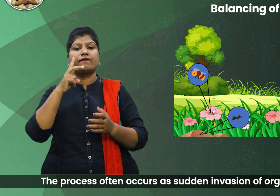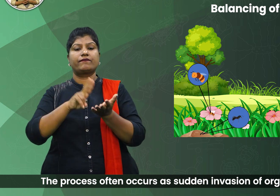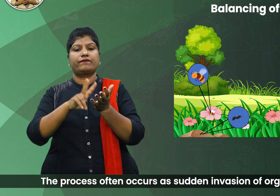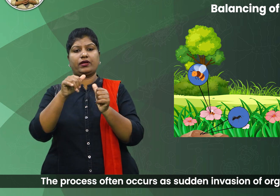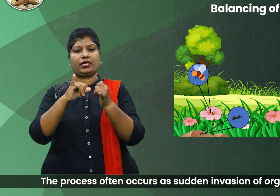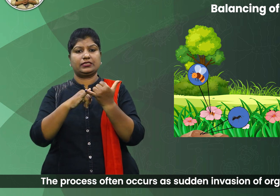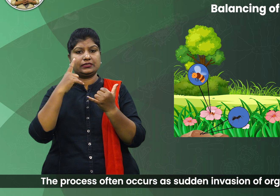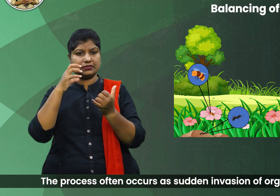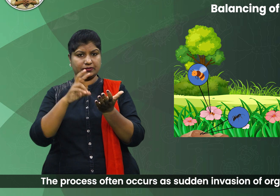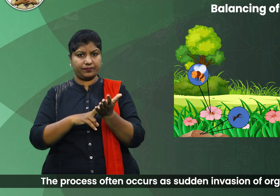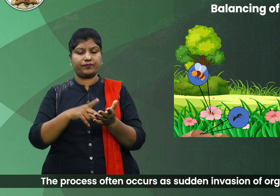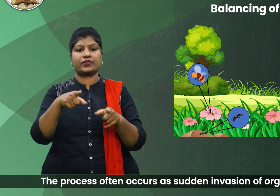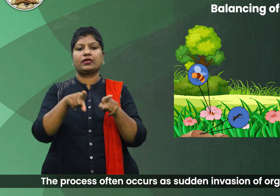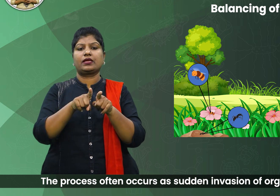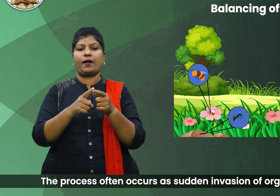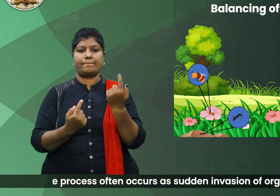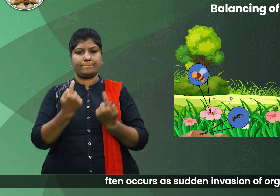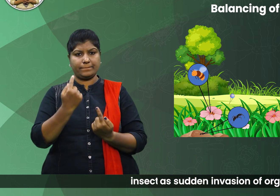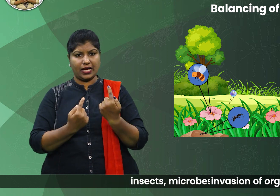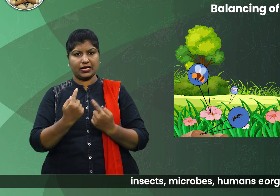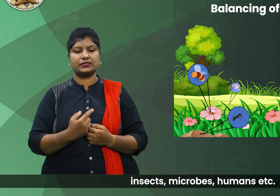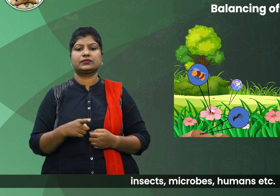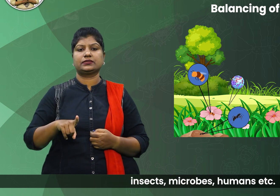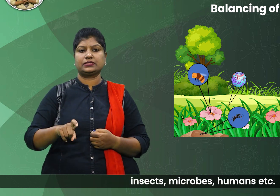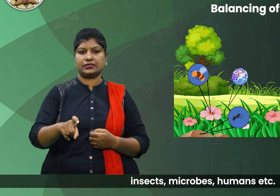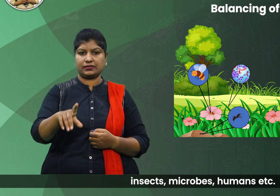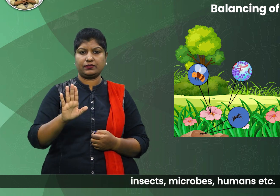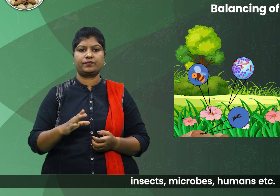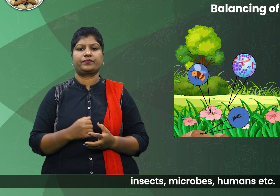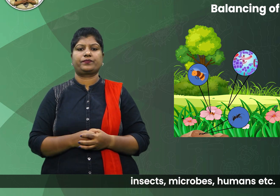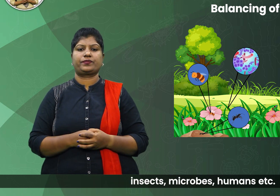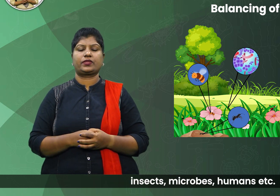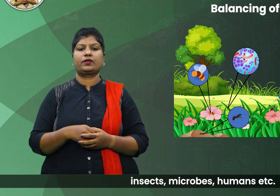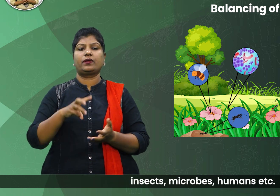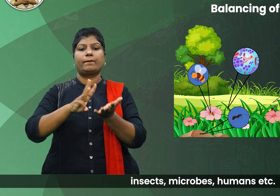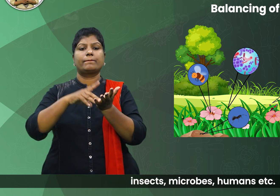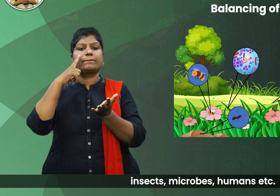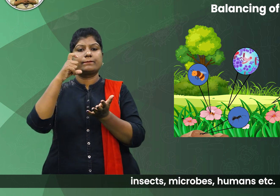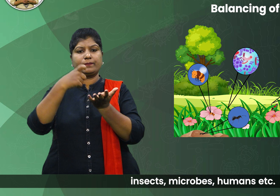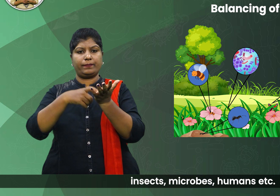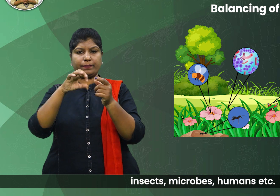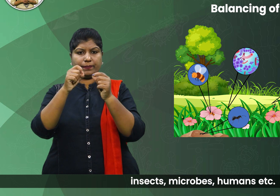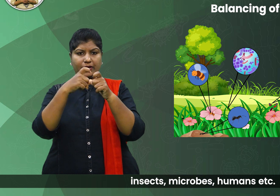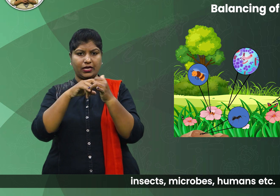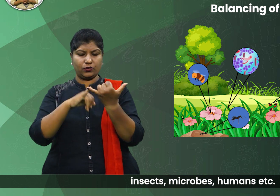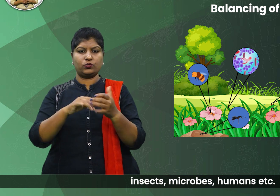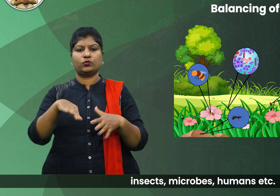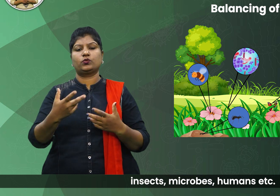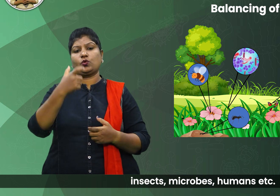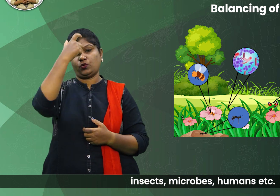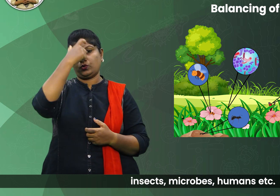plants, insects, microbes, humans